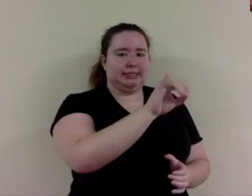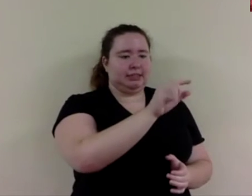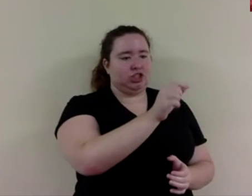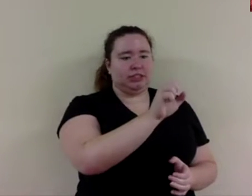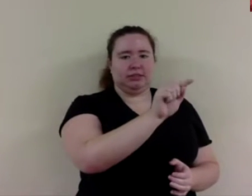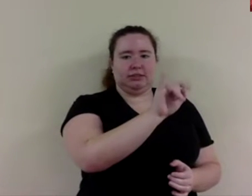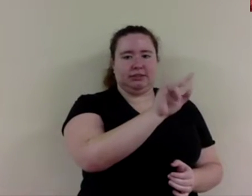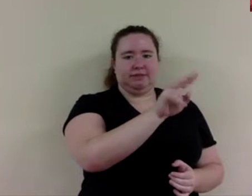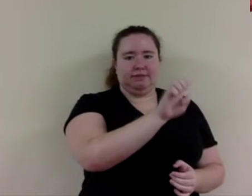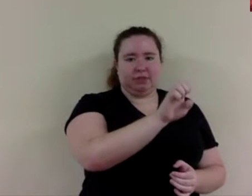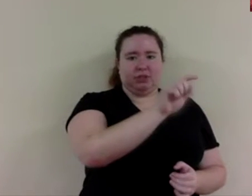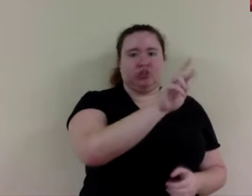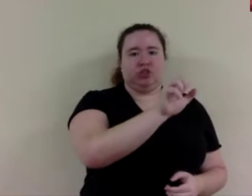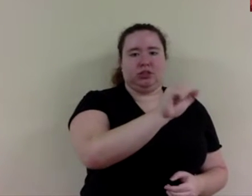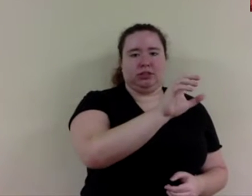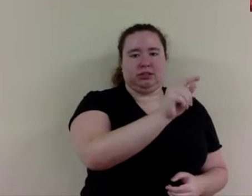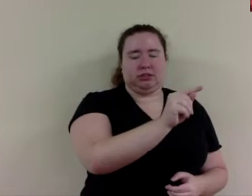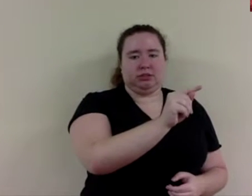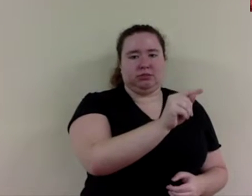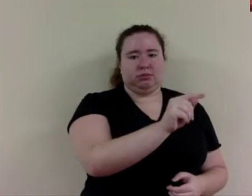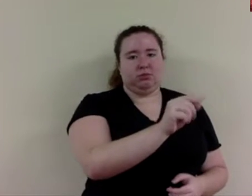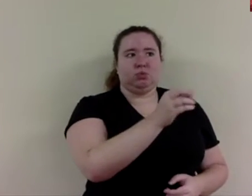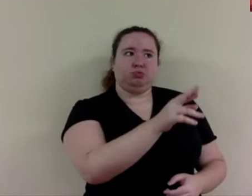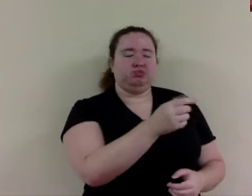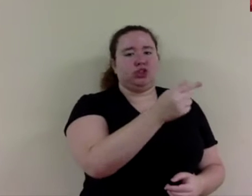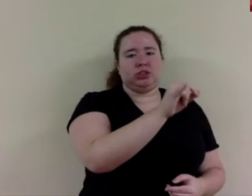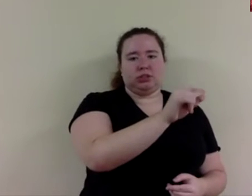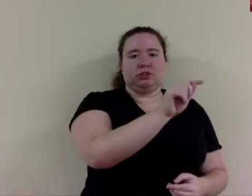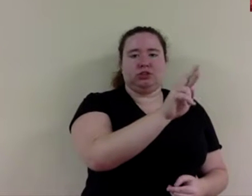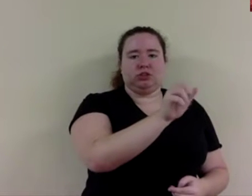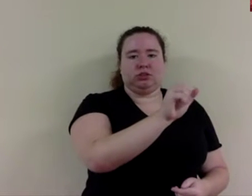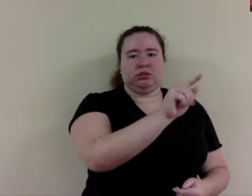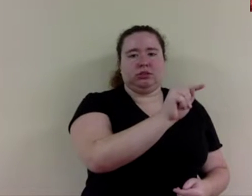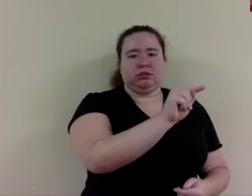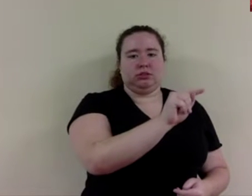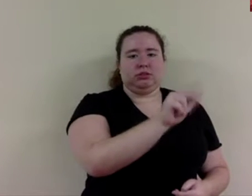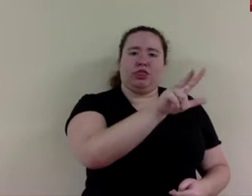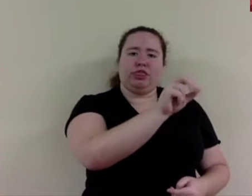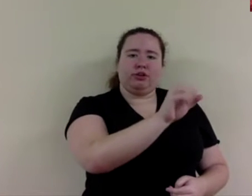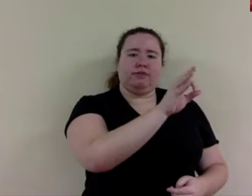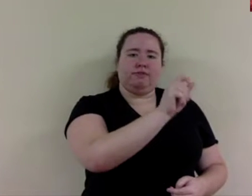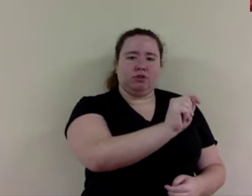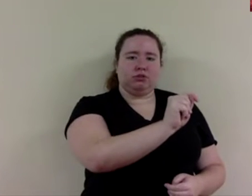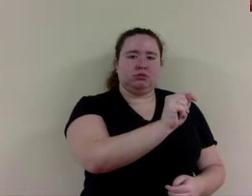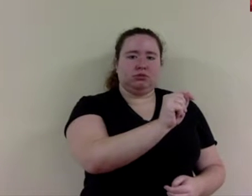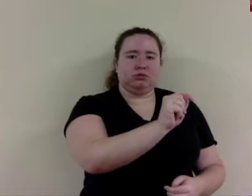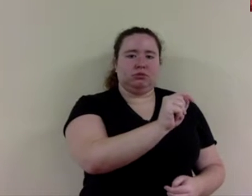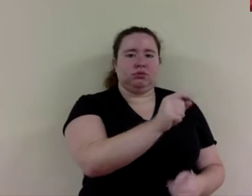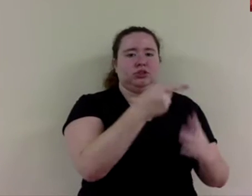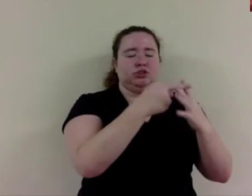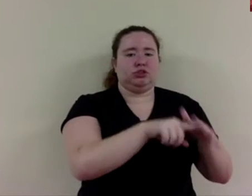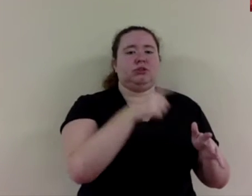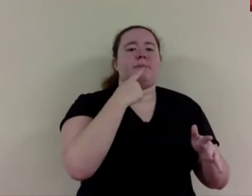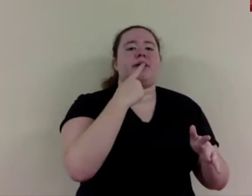tract, or sometimes alimentary canal, or gastrointestinal tract. It's primarily a 30-foot tube that starts at the mouth and ends at the